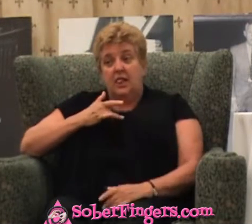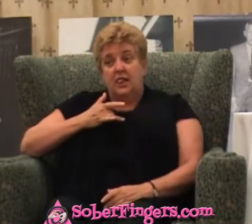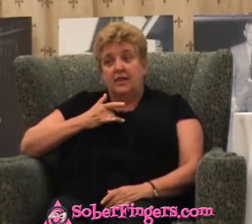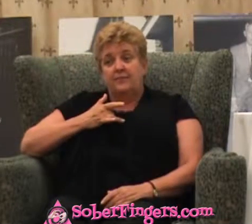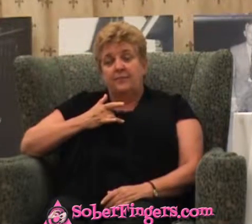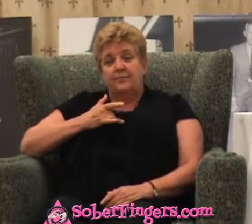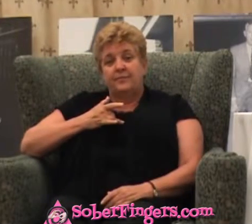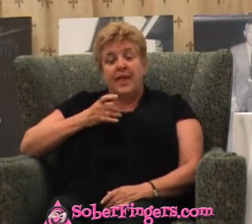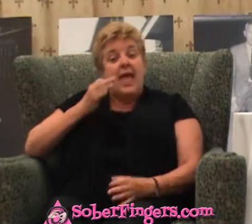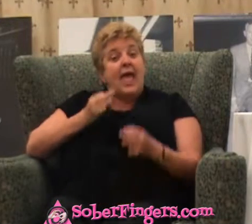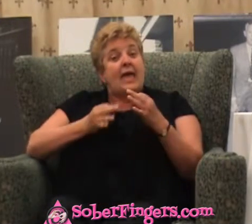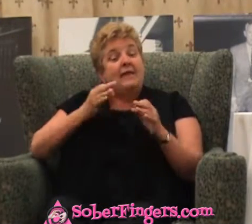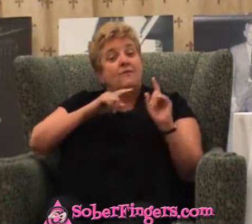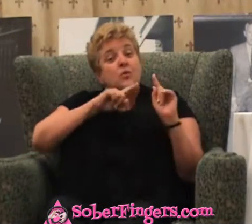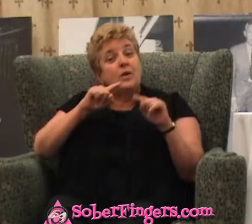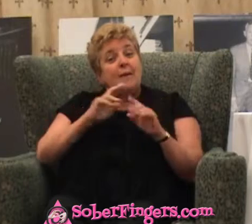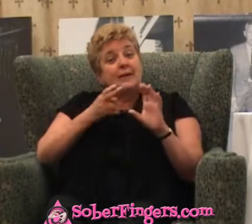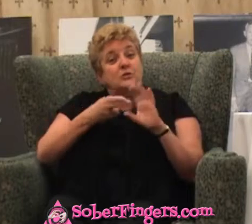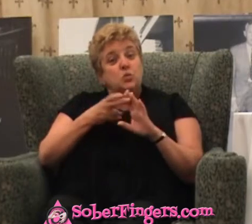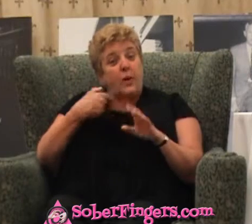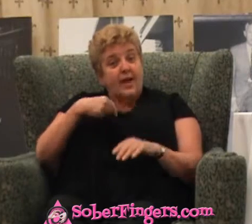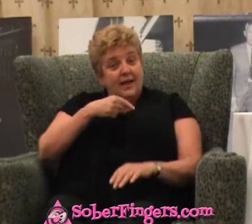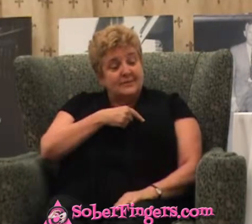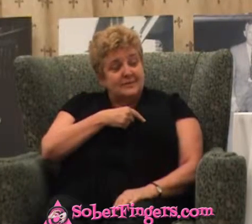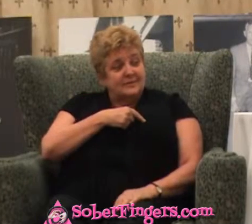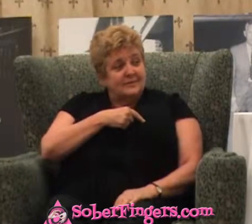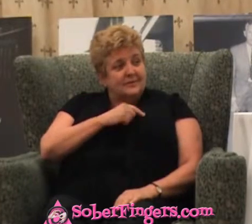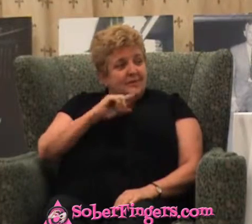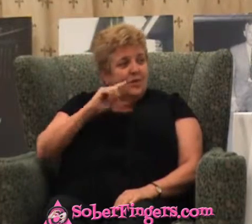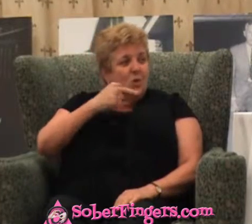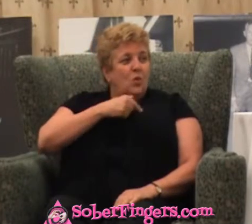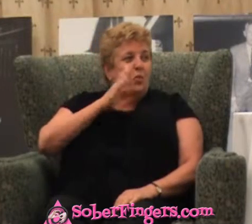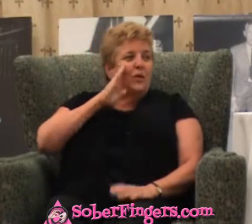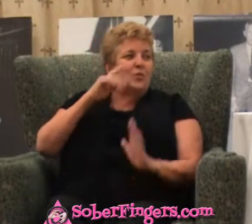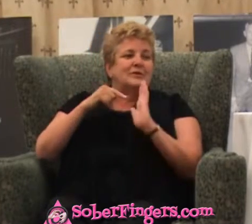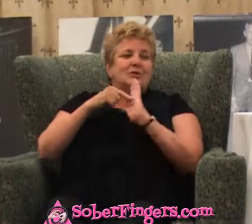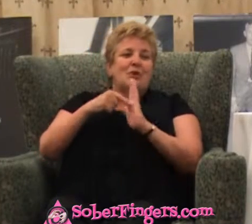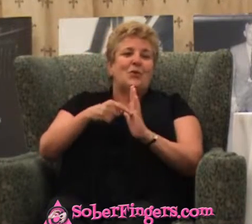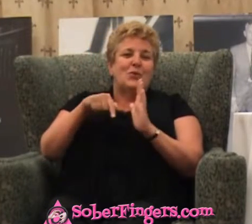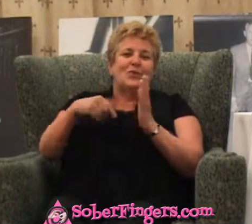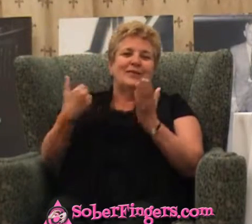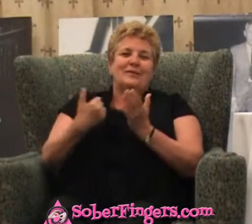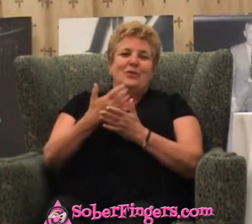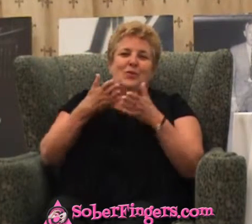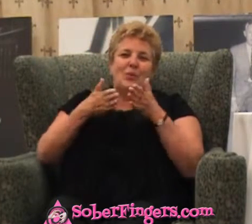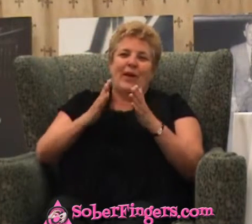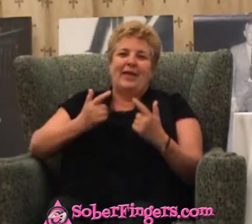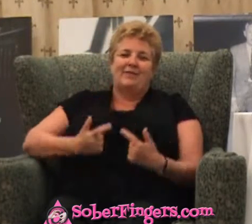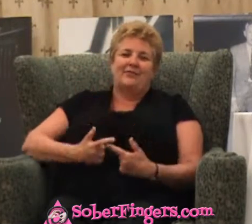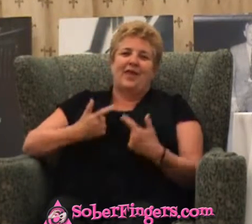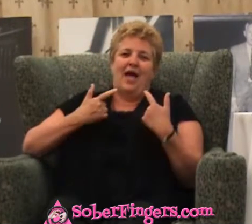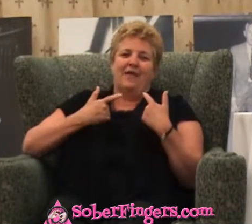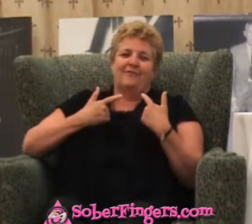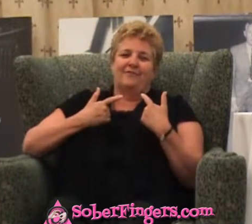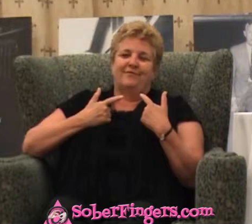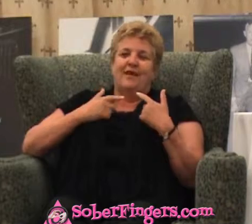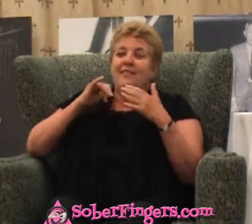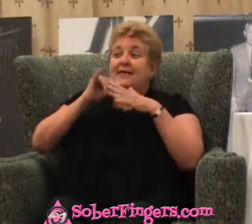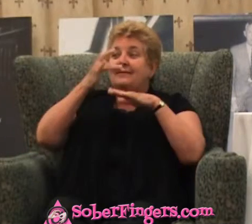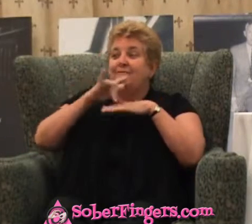And if you come and join us, we will show you this new way of life that's available to each and every one